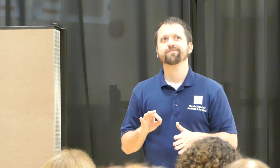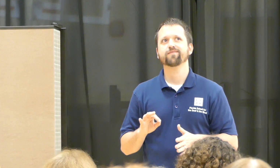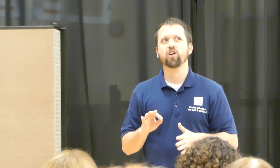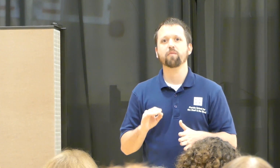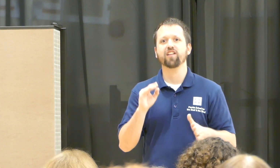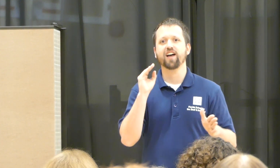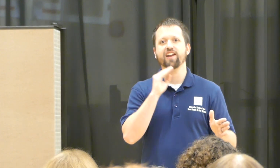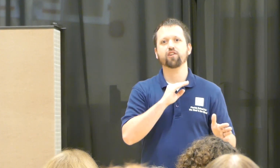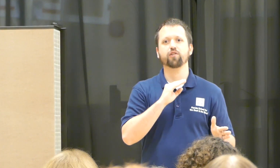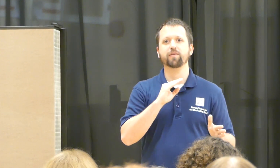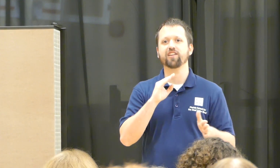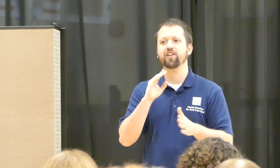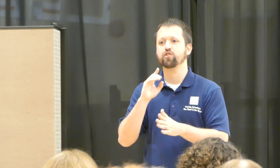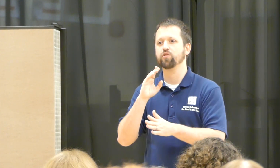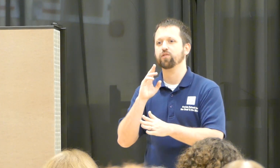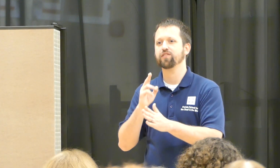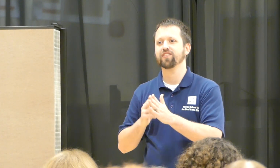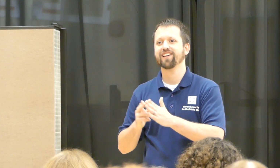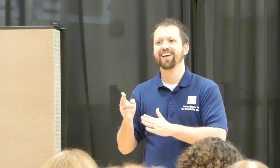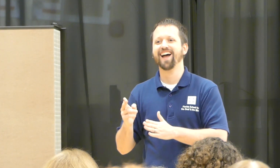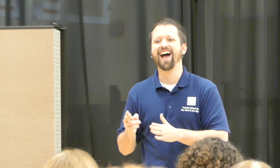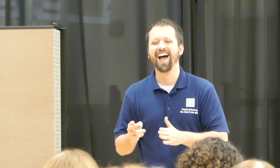you want me to lie to you or you want me to tell you the truth?